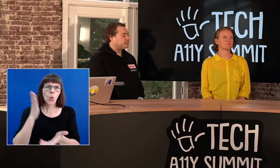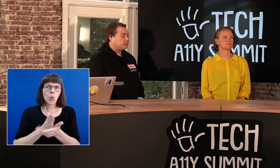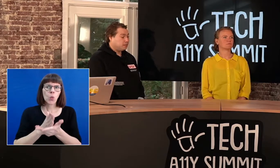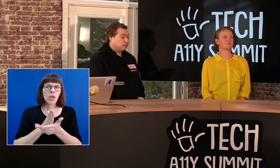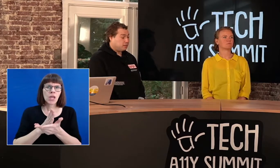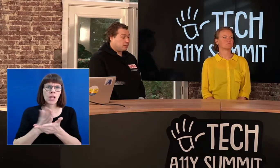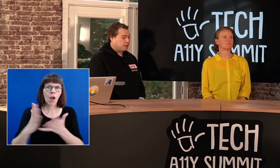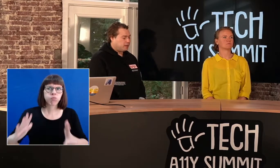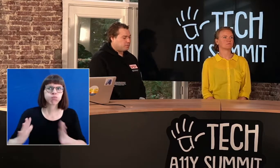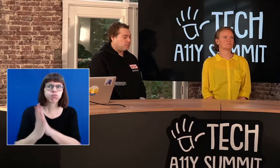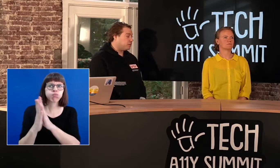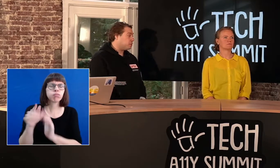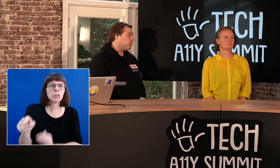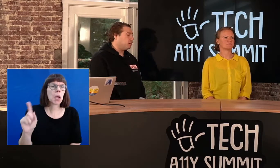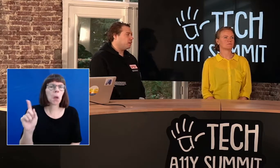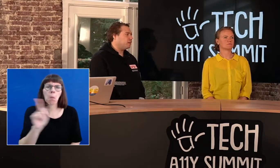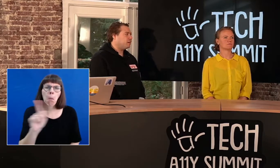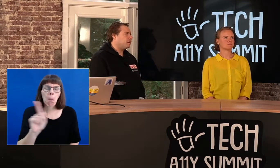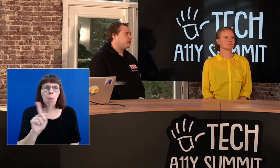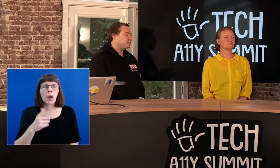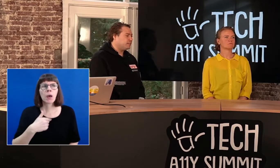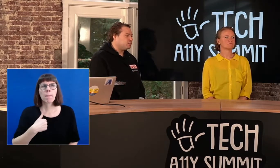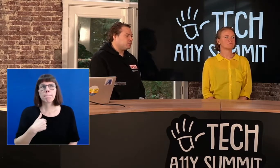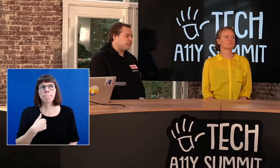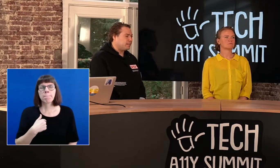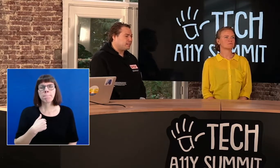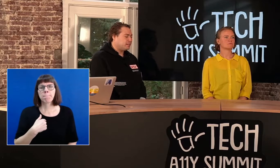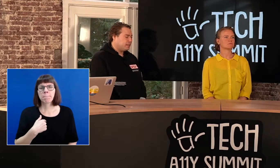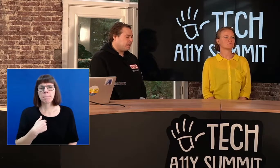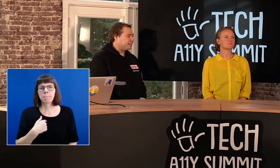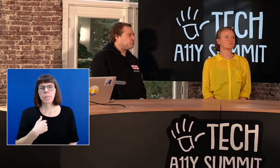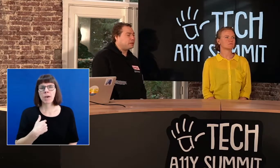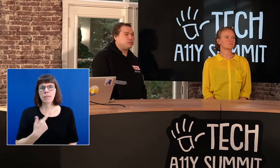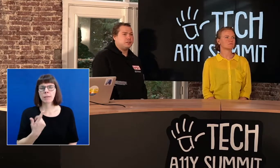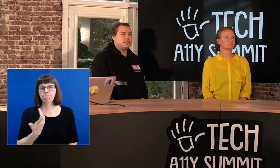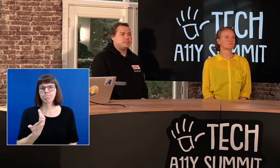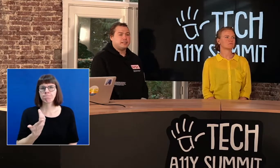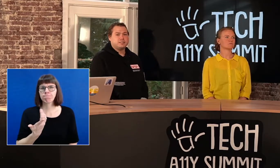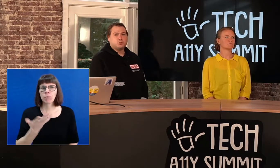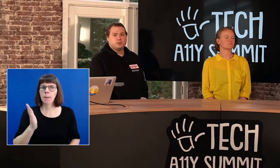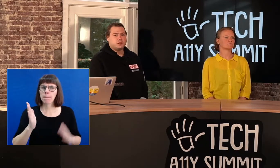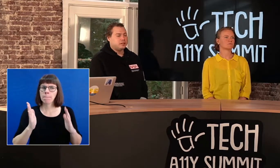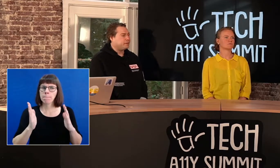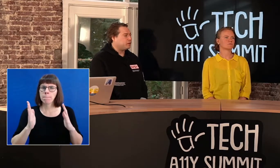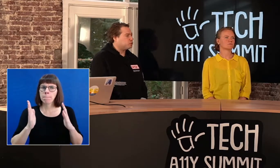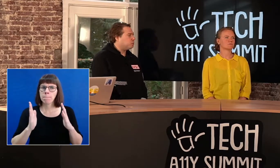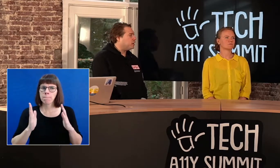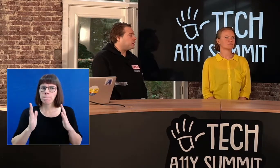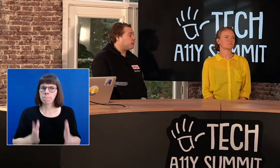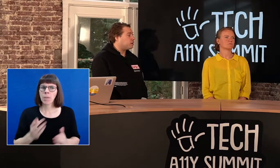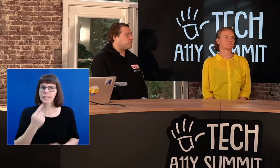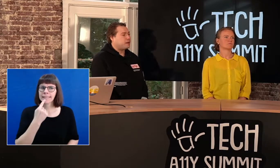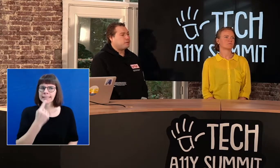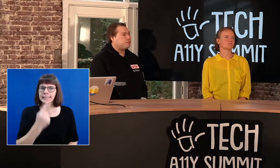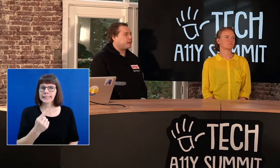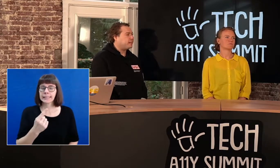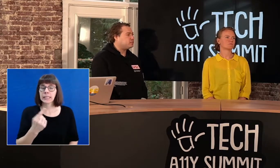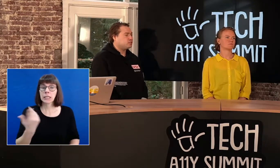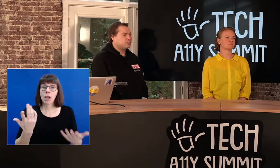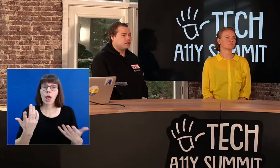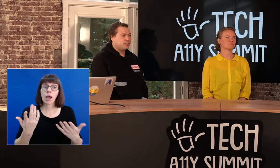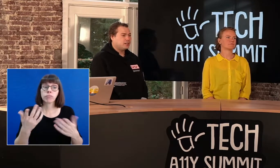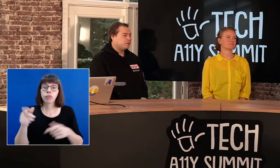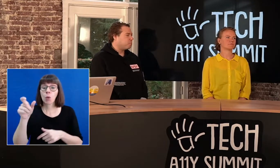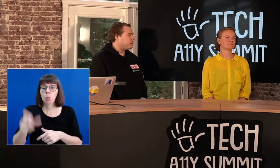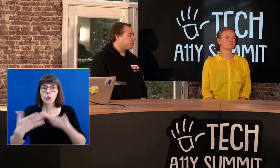myself? And Oh, yeah. first of all, I need to say that it depends who it is. Is it someone living close by, like family, friends,